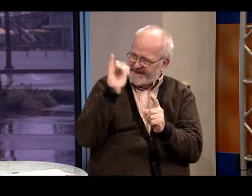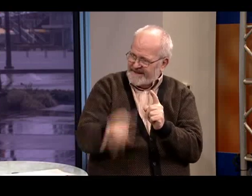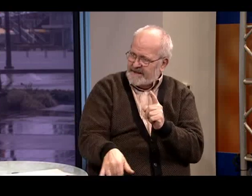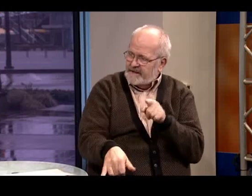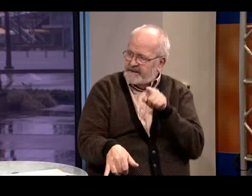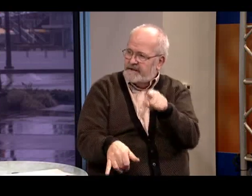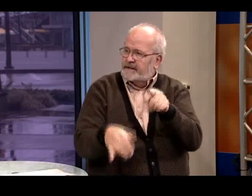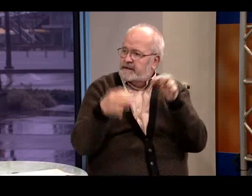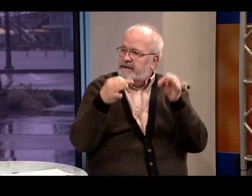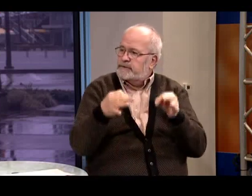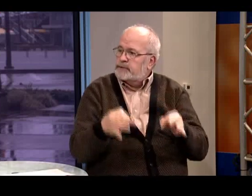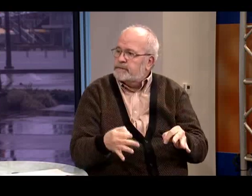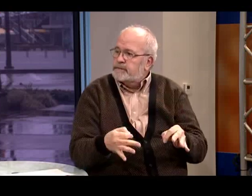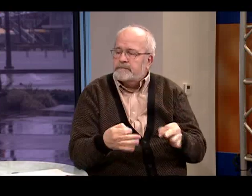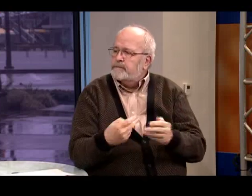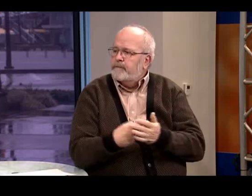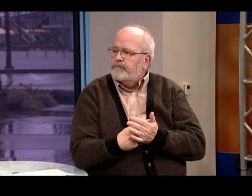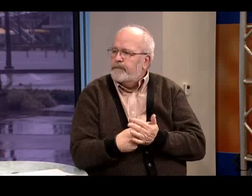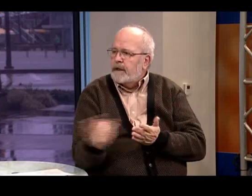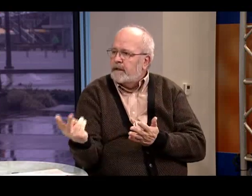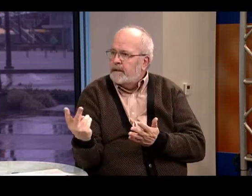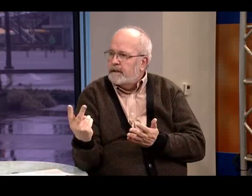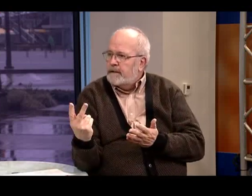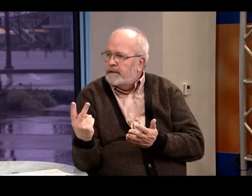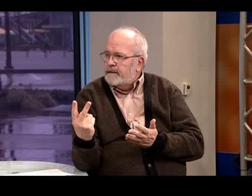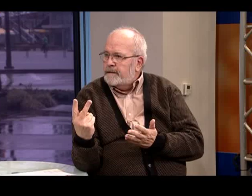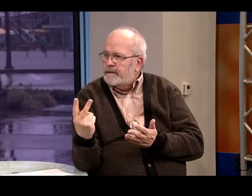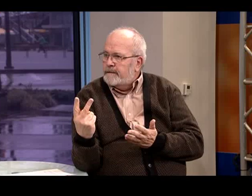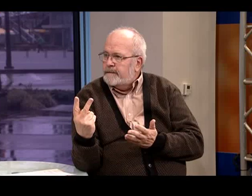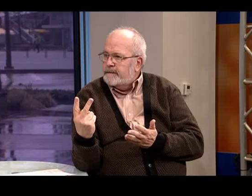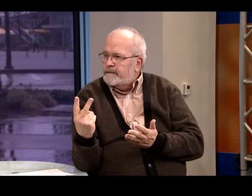had tried to have those resolutions removed. Again, though, it was unsuccessful.